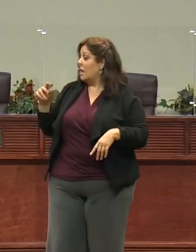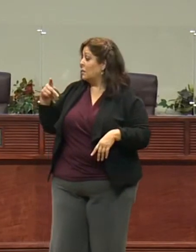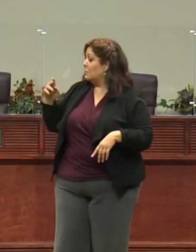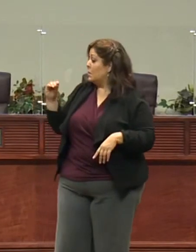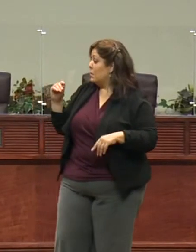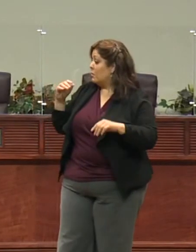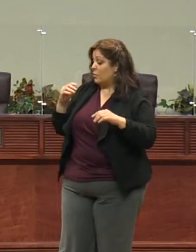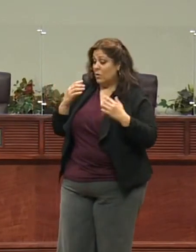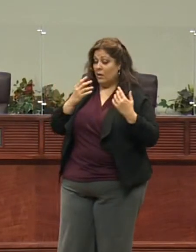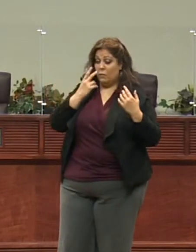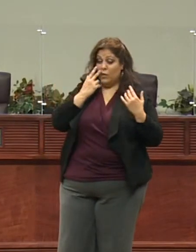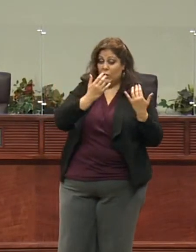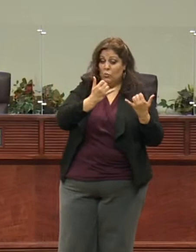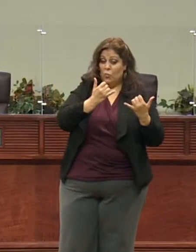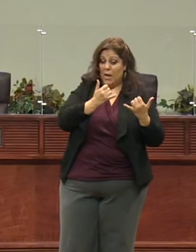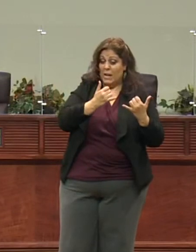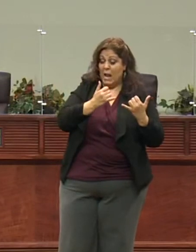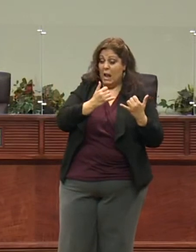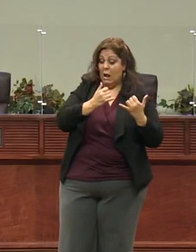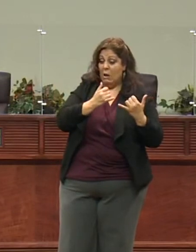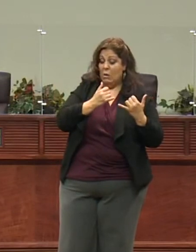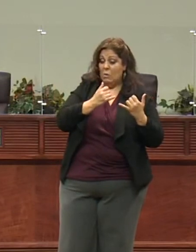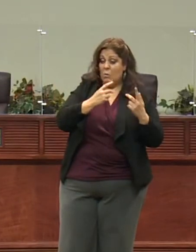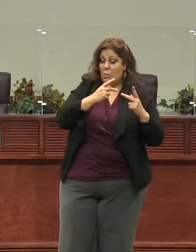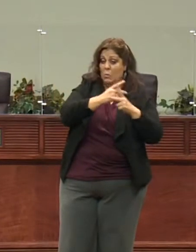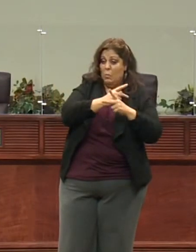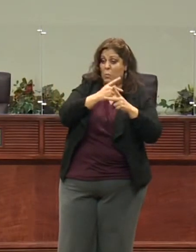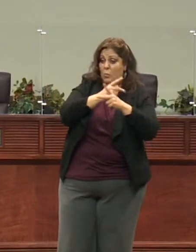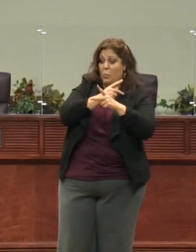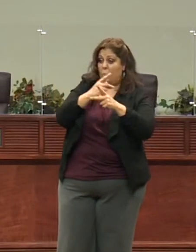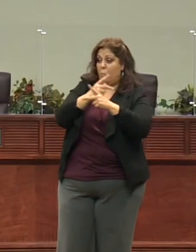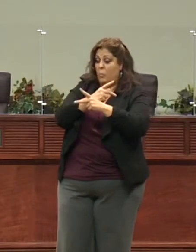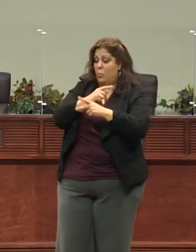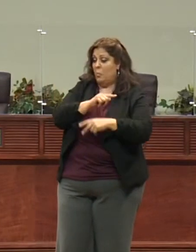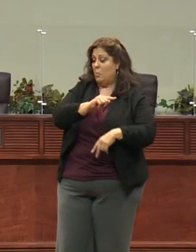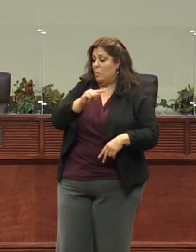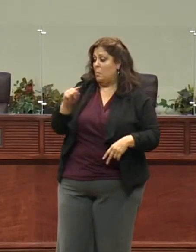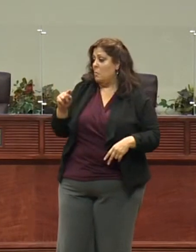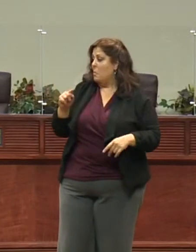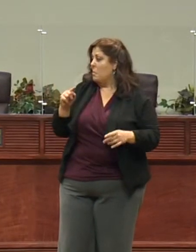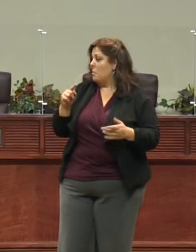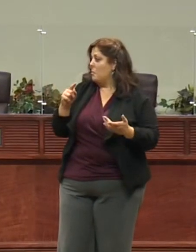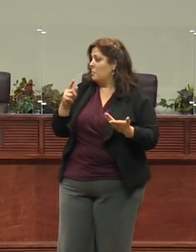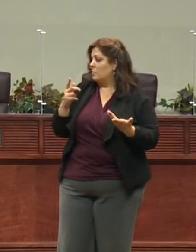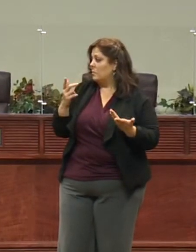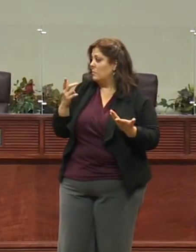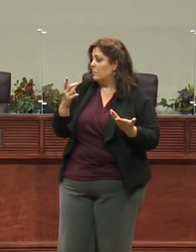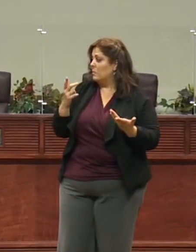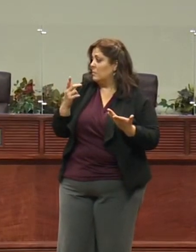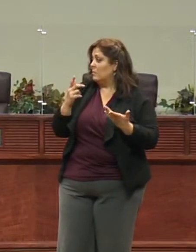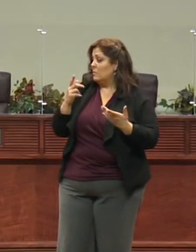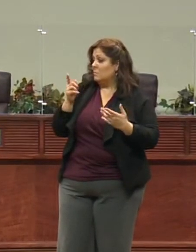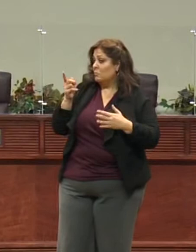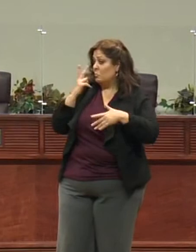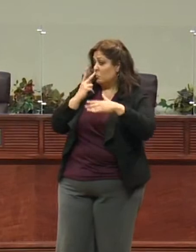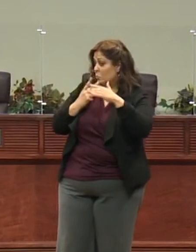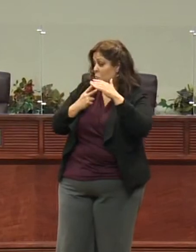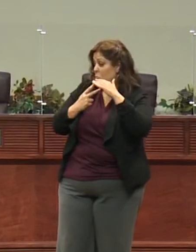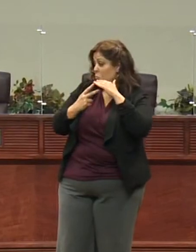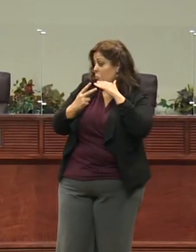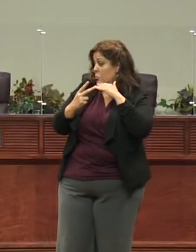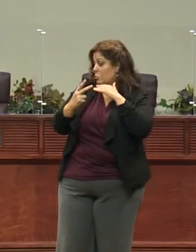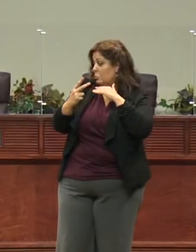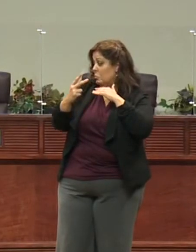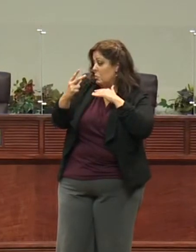the current trajectory that we're on, what's your prediction